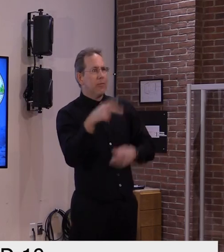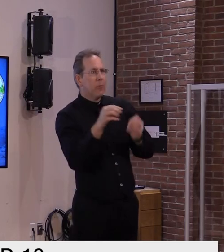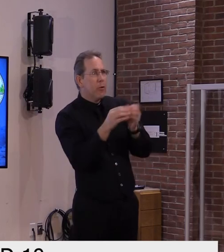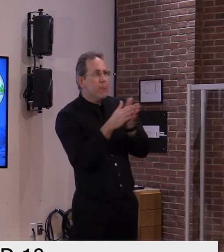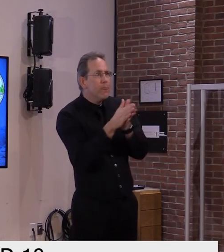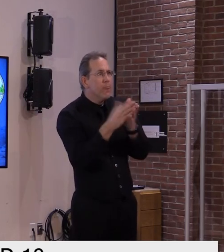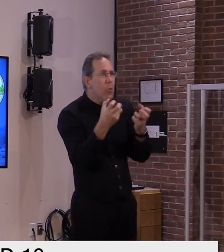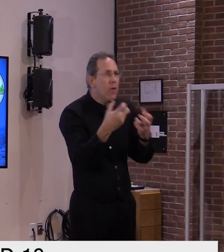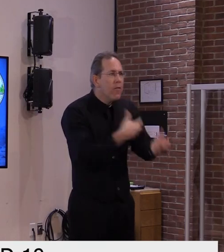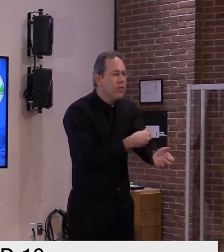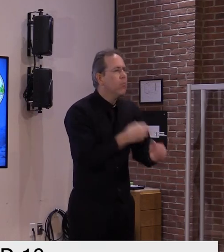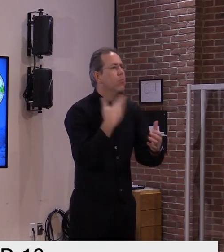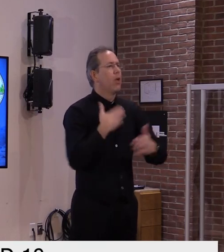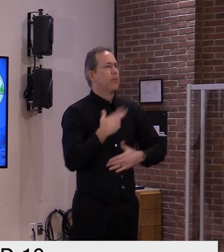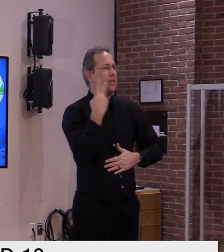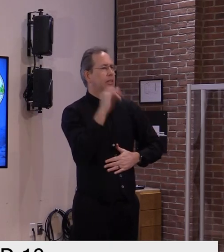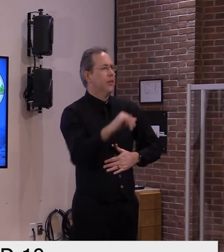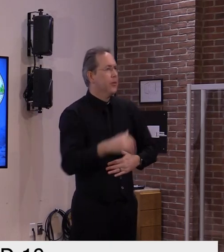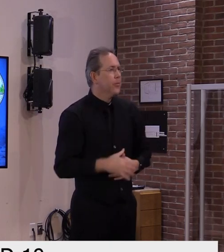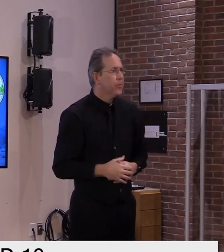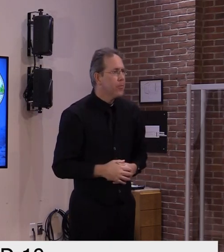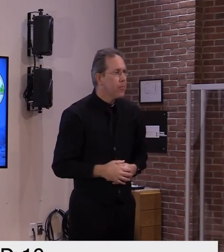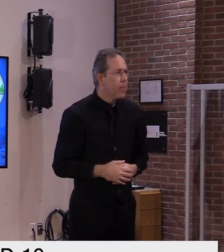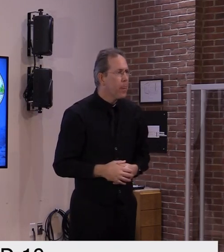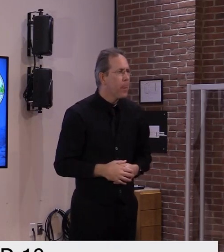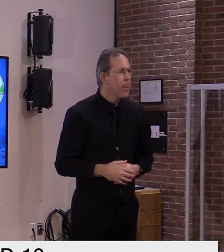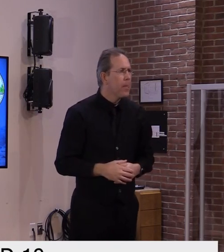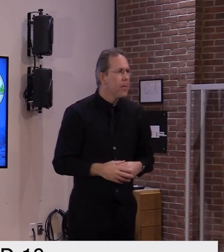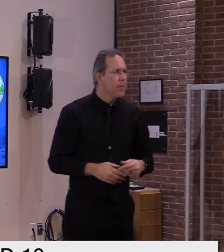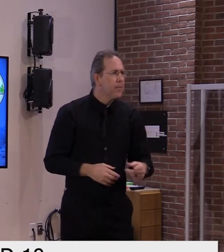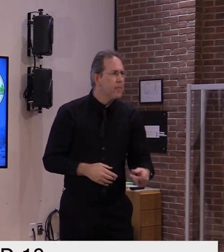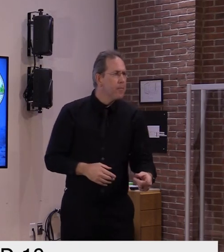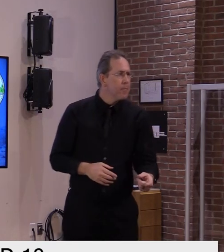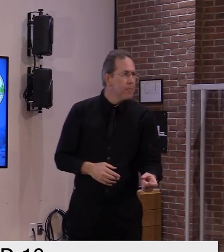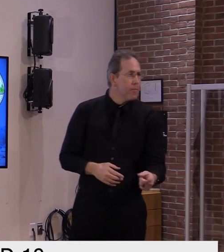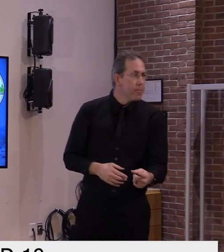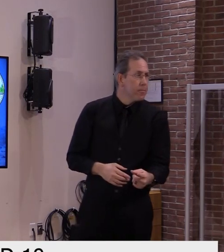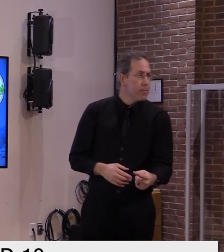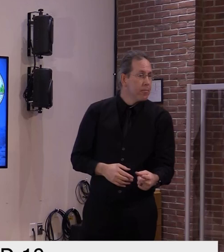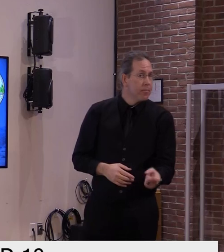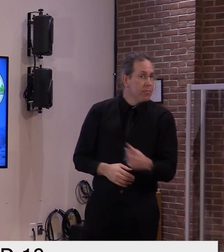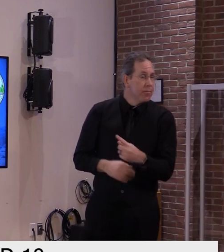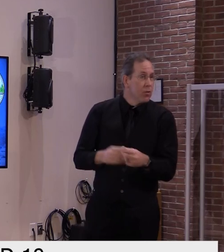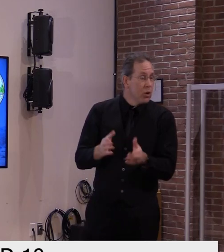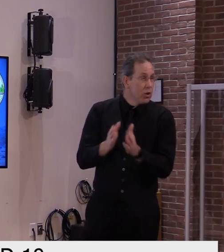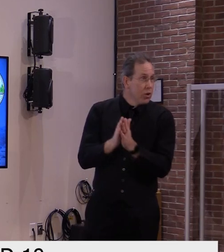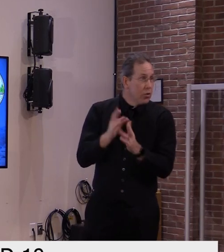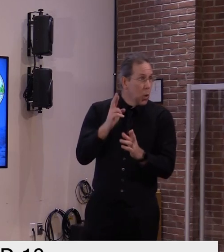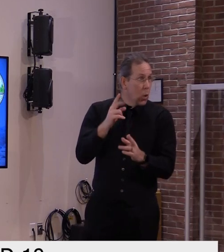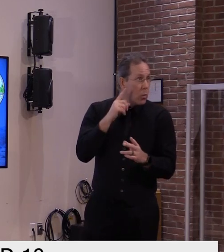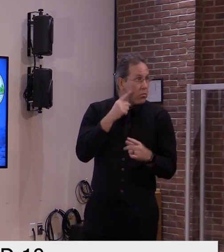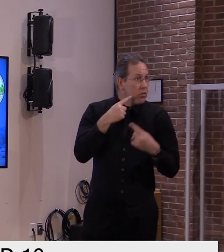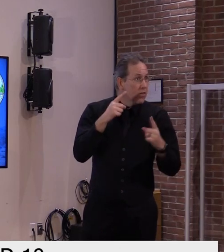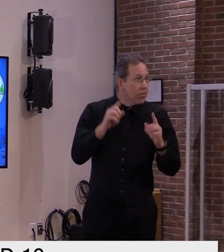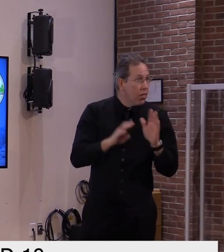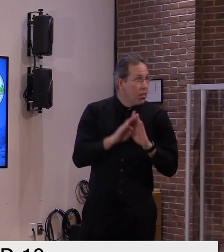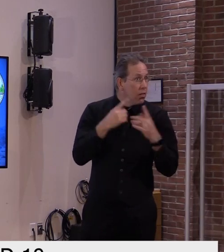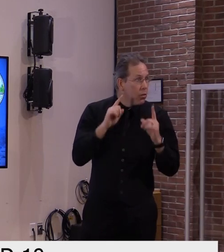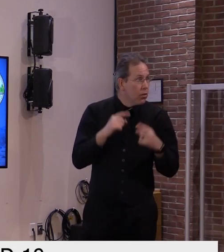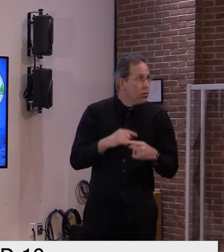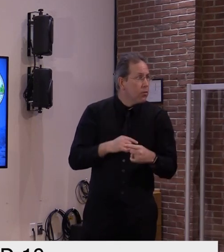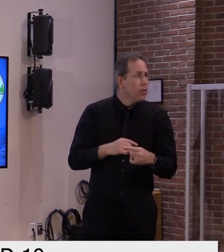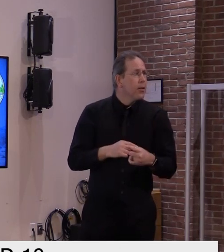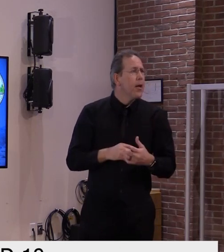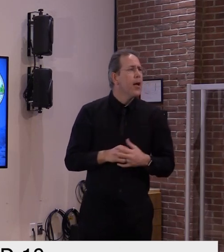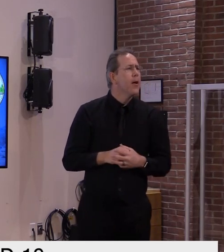So if this is, you know, and hoping it will be successful, wouldn't you expect within, I don't know how long it